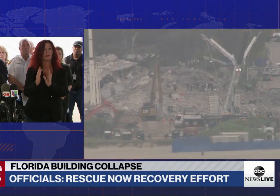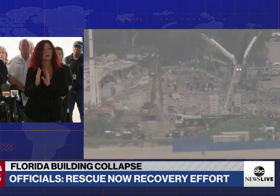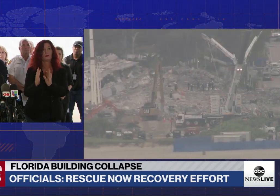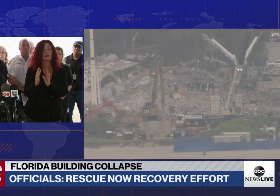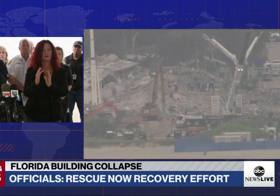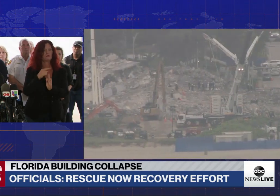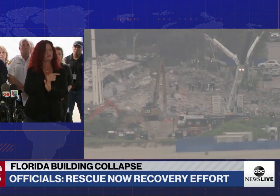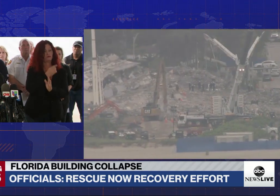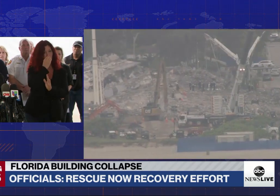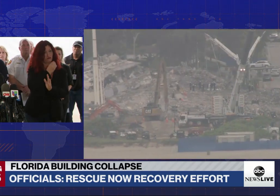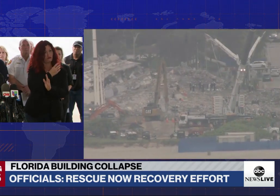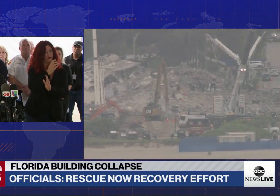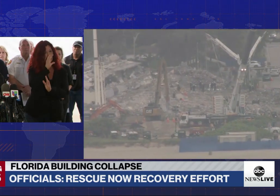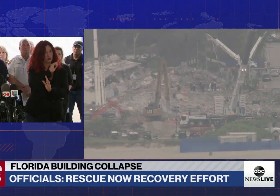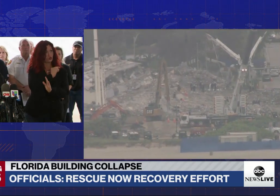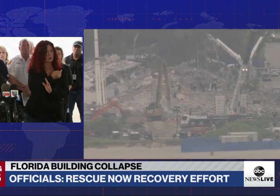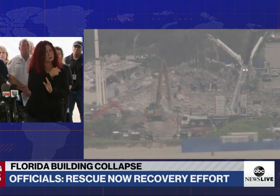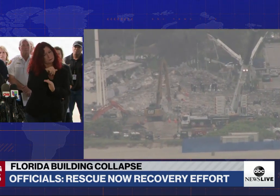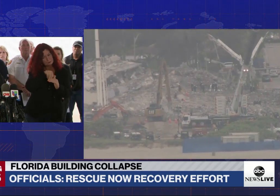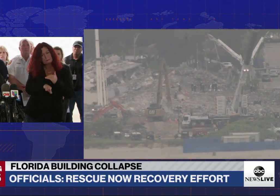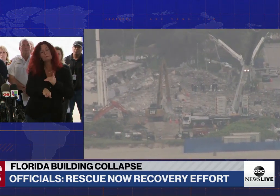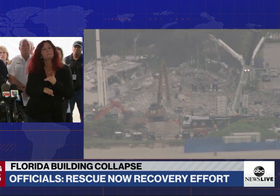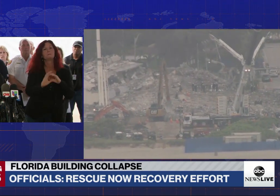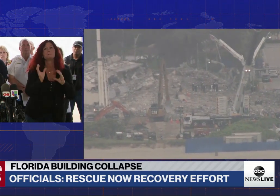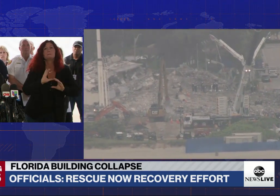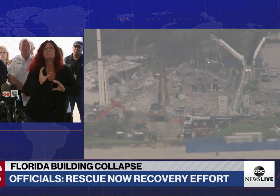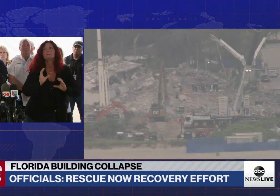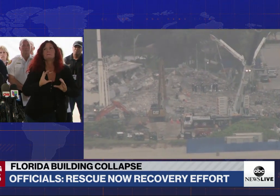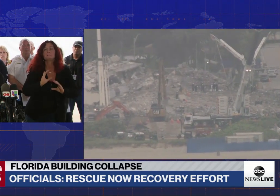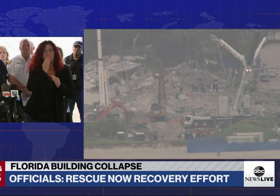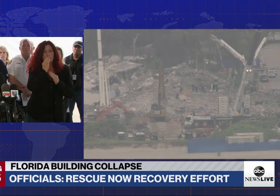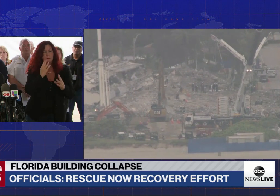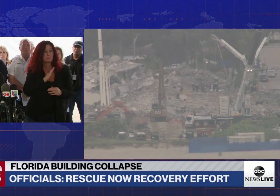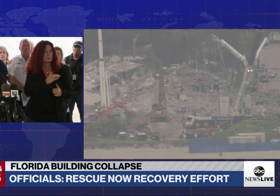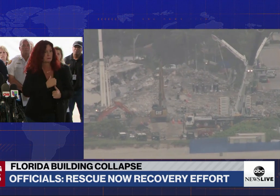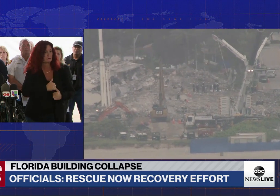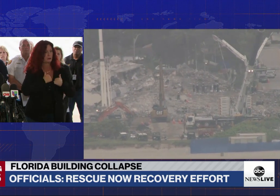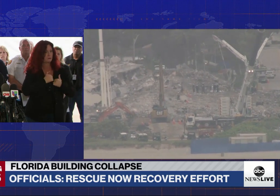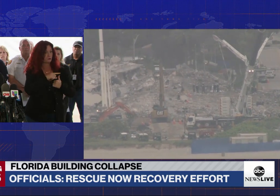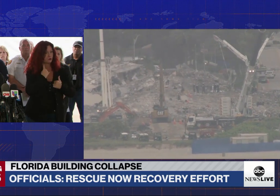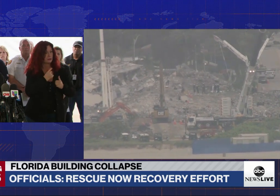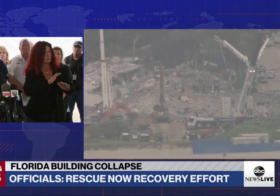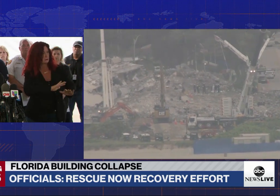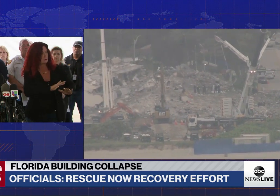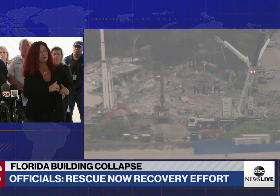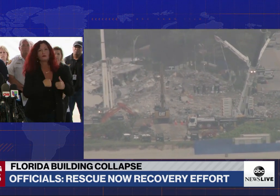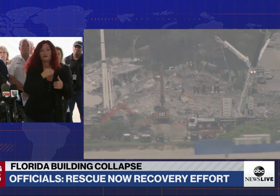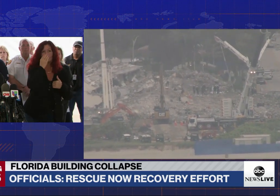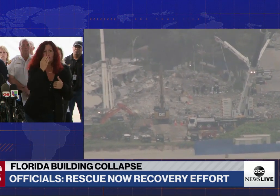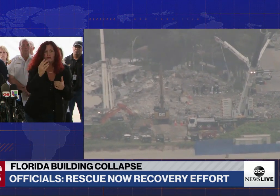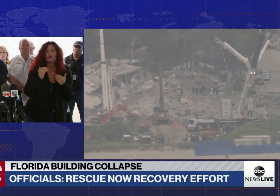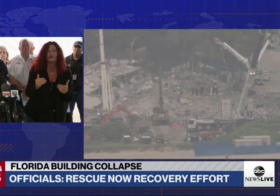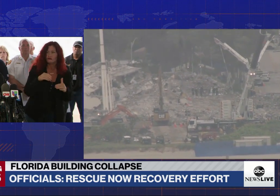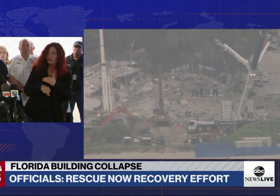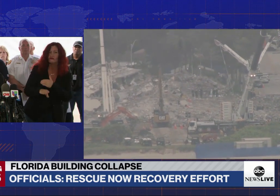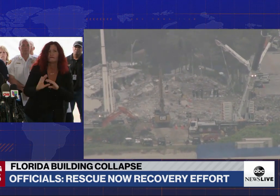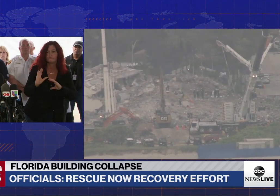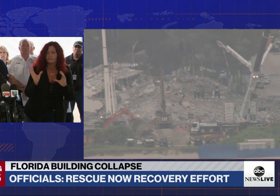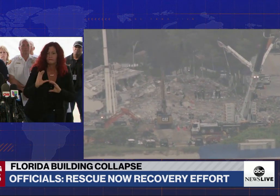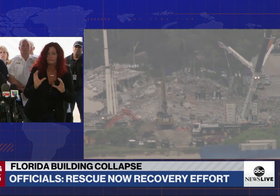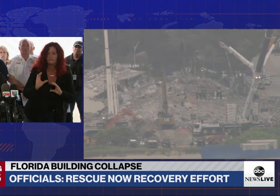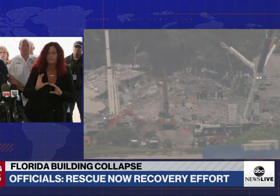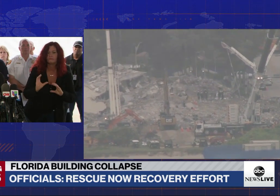strong winds in the hopes of finding people alive. We demolished the standing building in